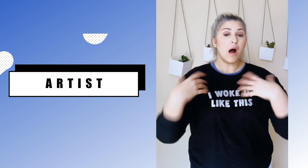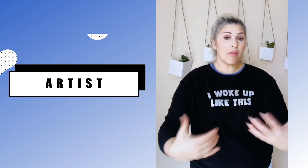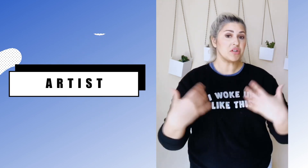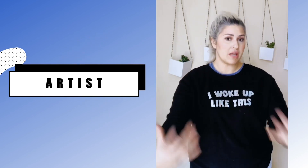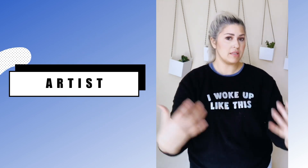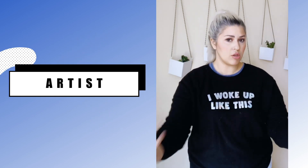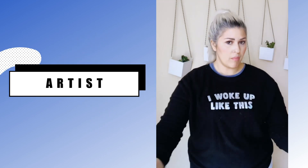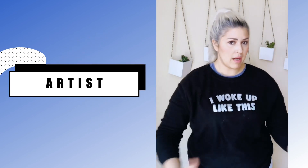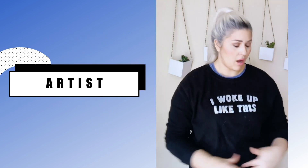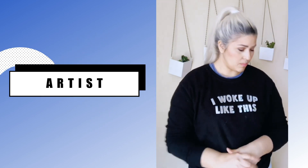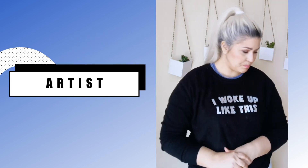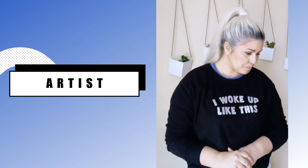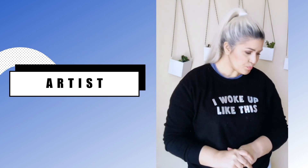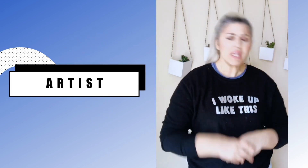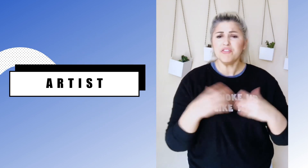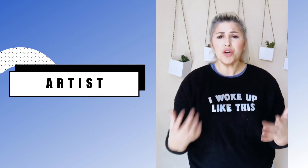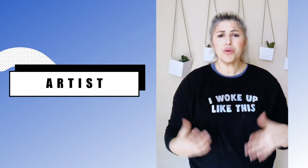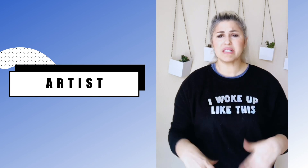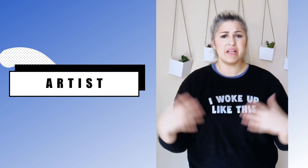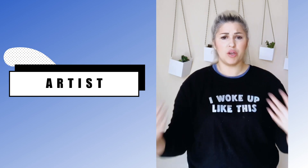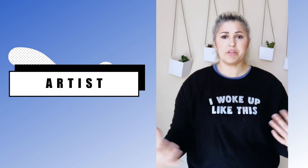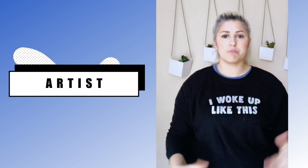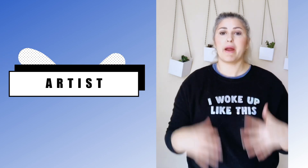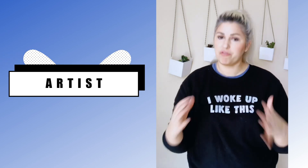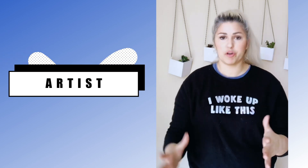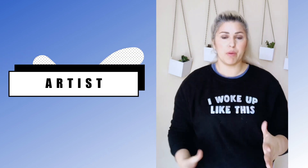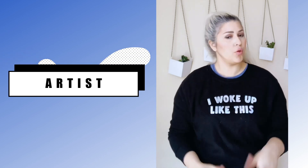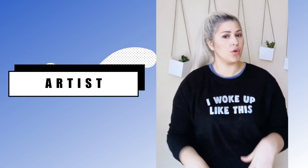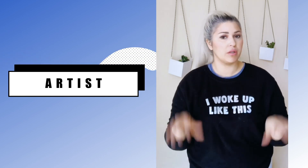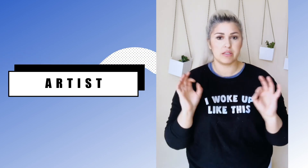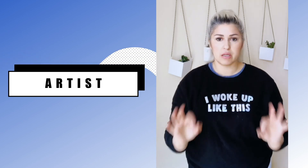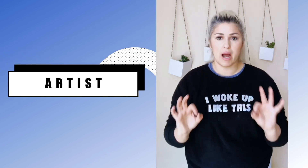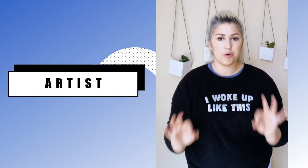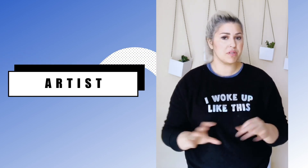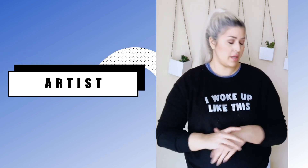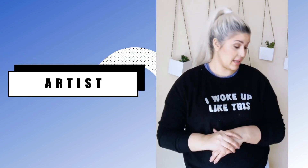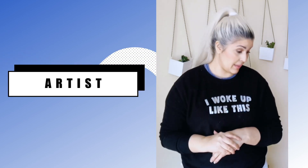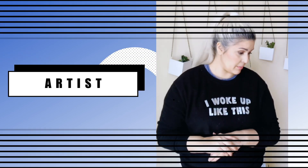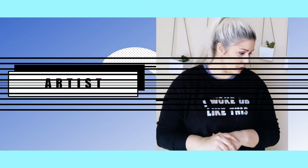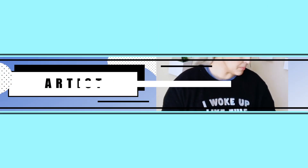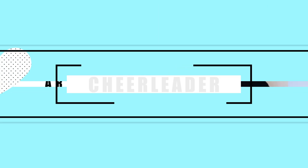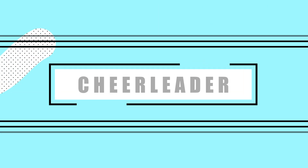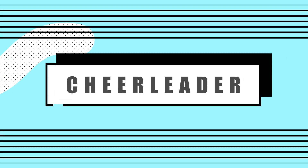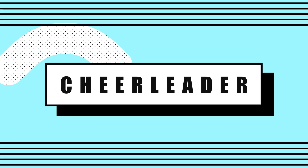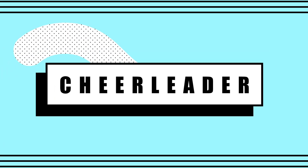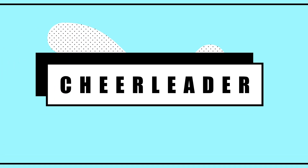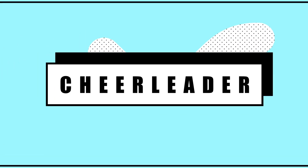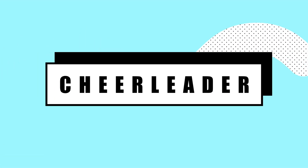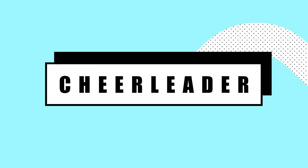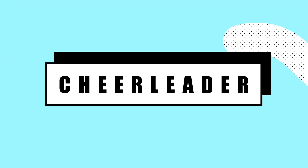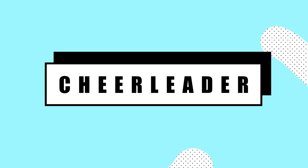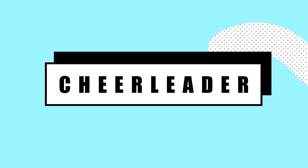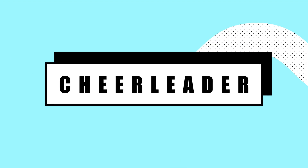or other signs that you may know. If you don't know the signs, don't despair, fingerspell the word, and that's 100% acceptable.